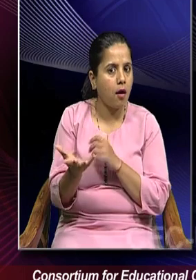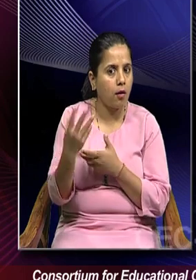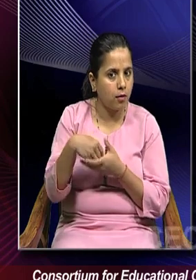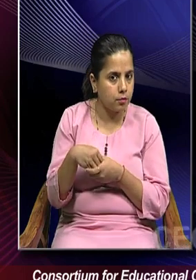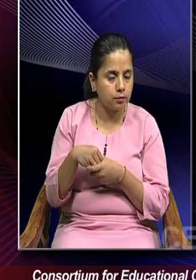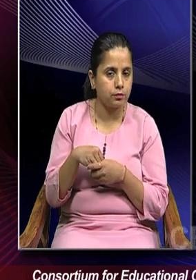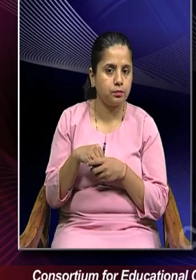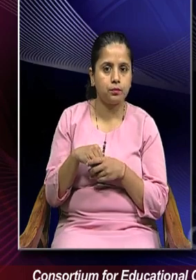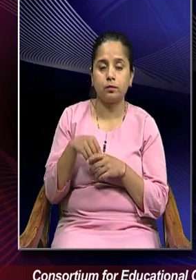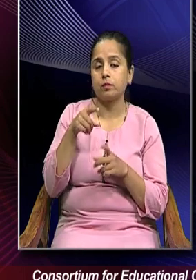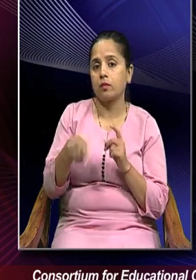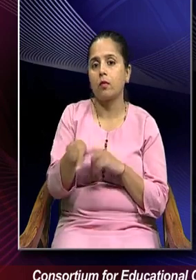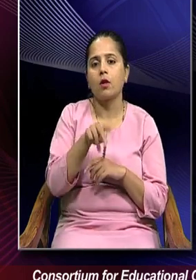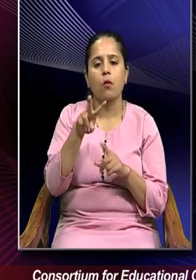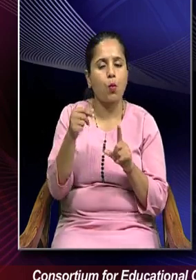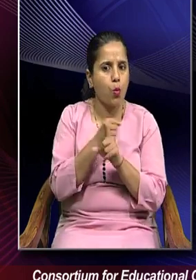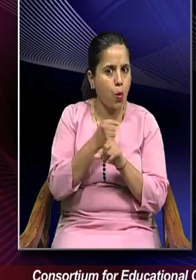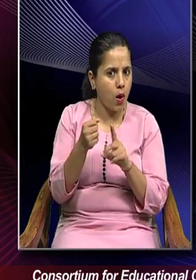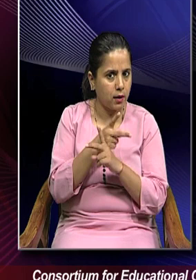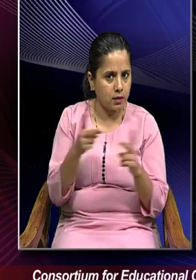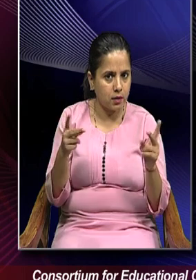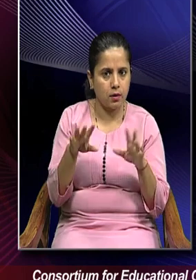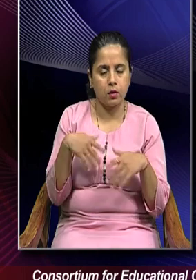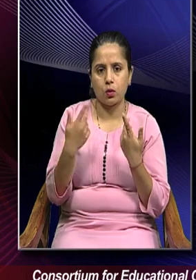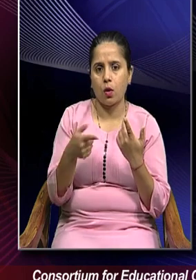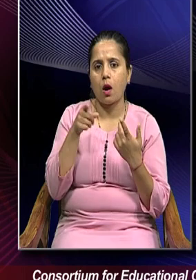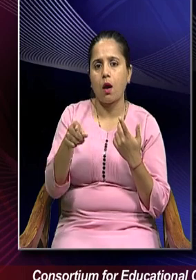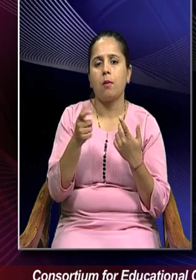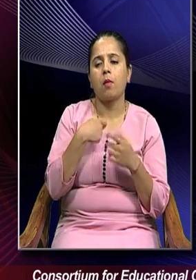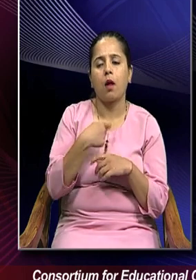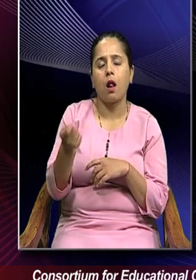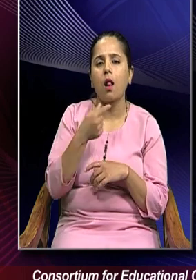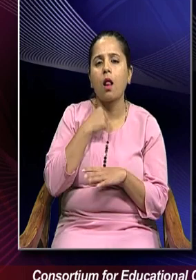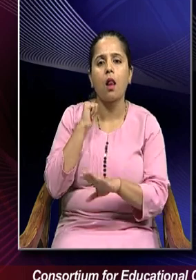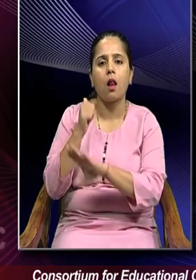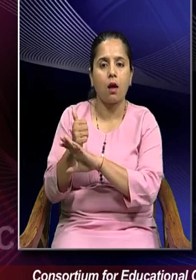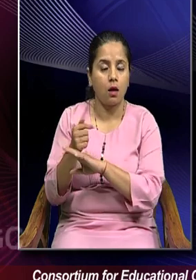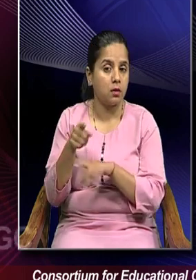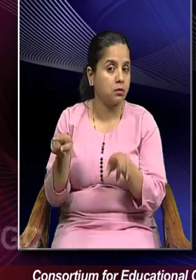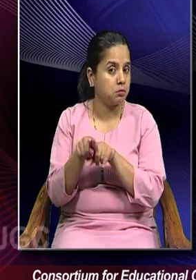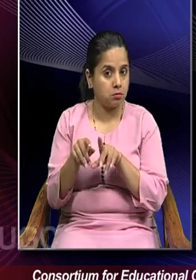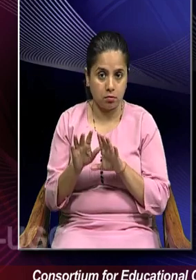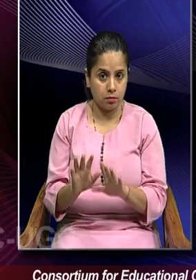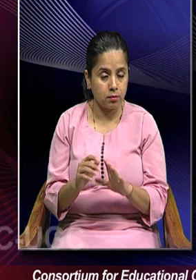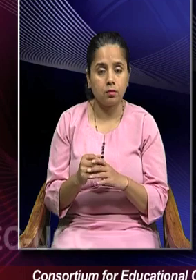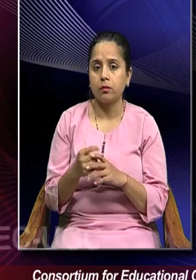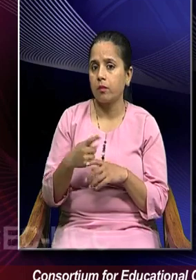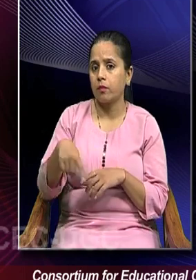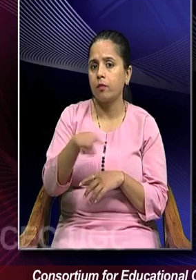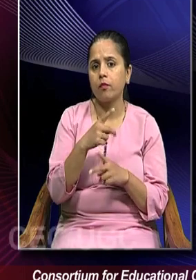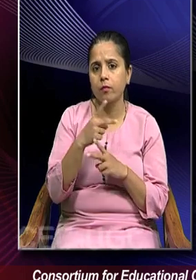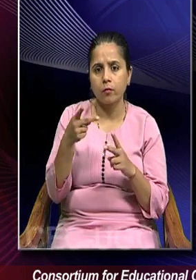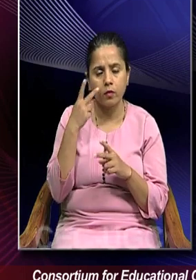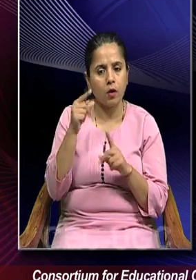in the kind of violence or the kind of deceit which is there. And such kind of